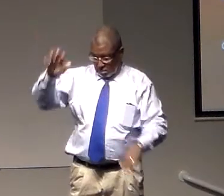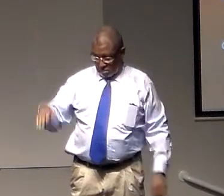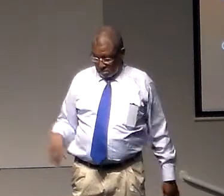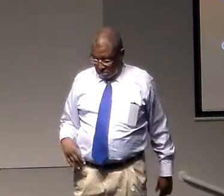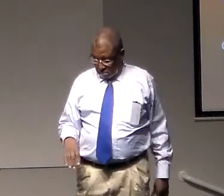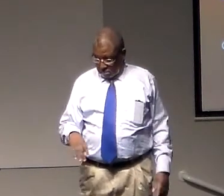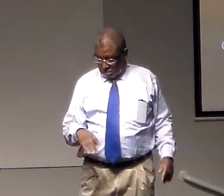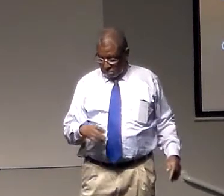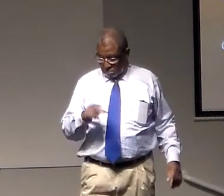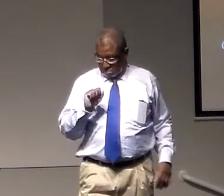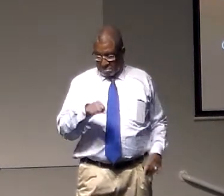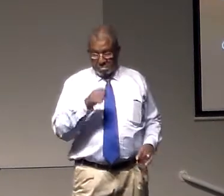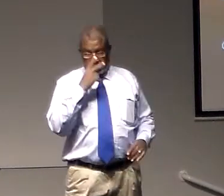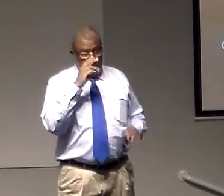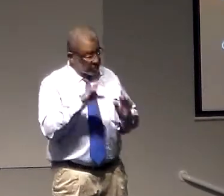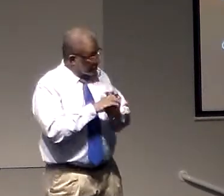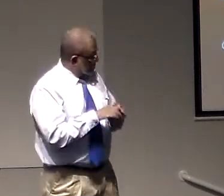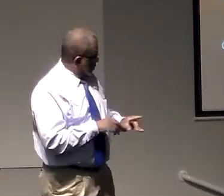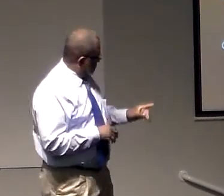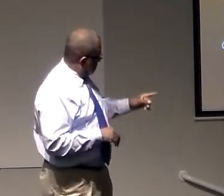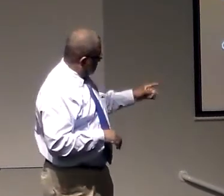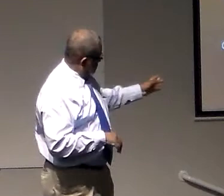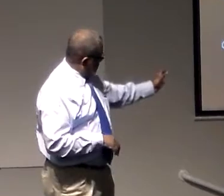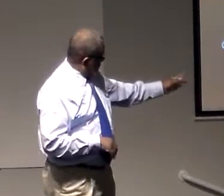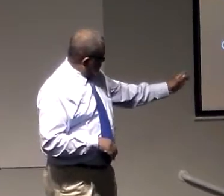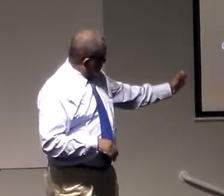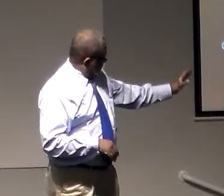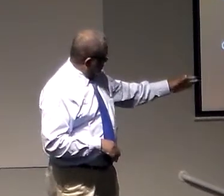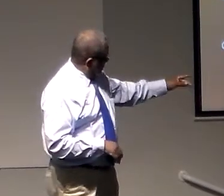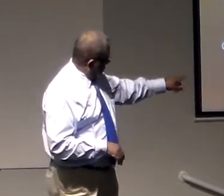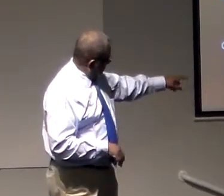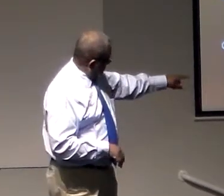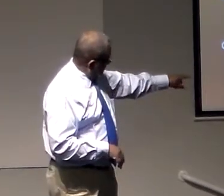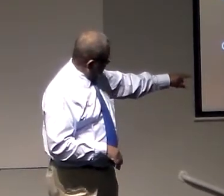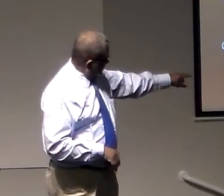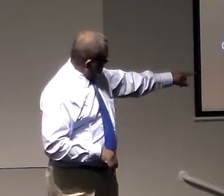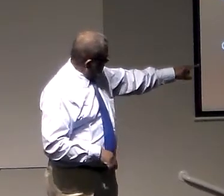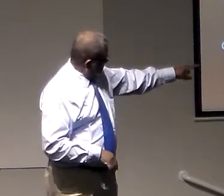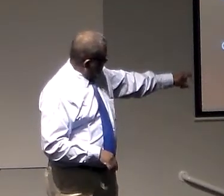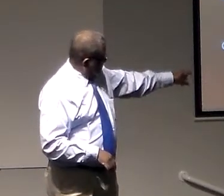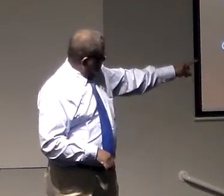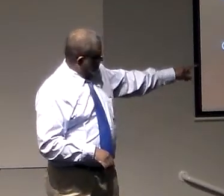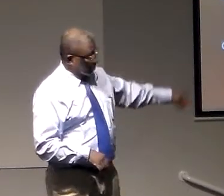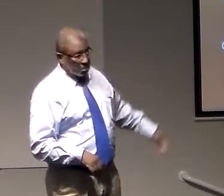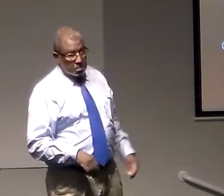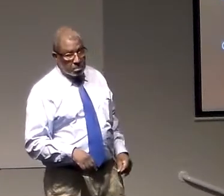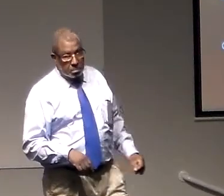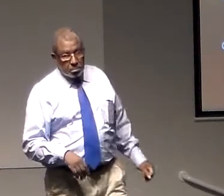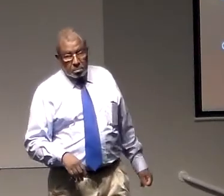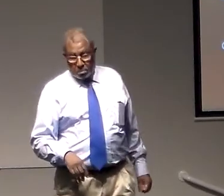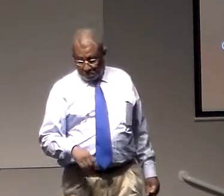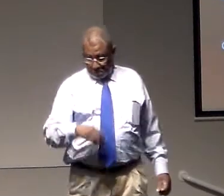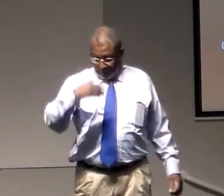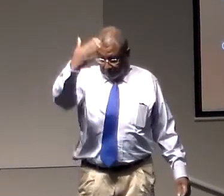It had lots of water. So you can see the picture right over there, close to Lebron and Sodom.